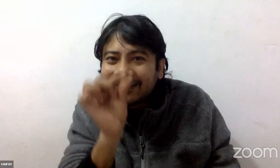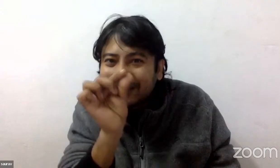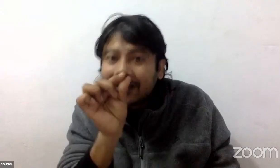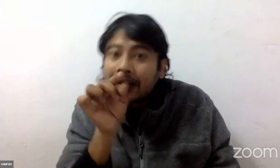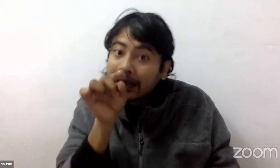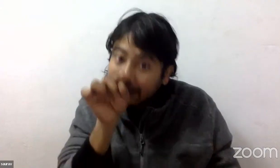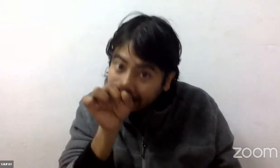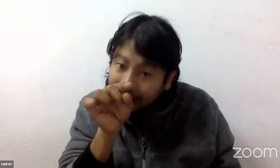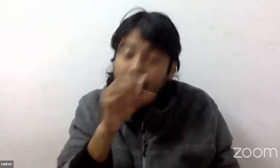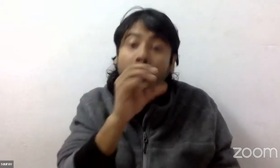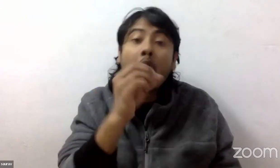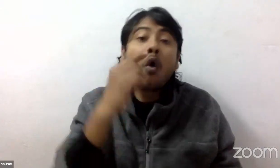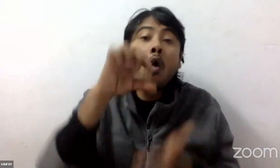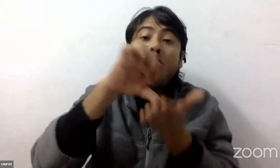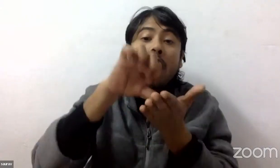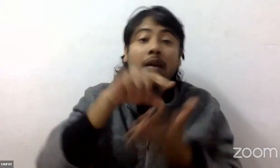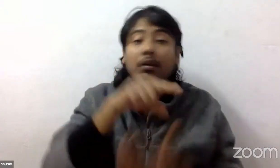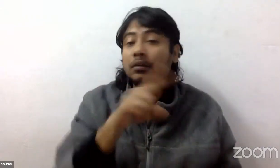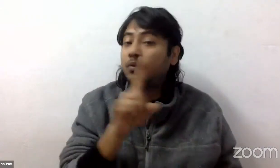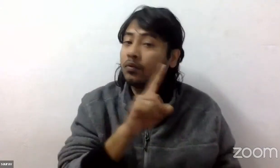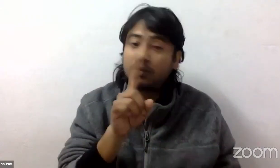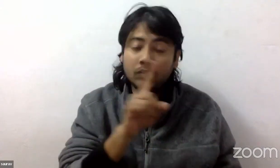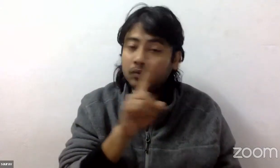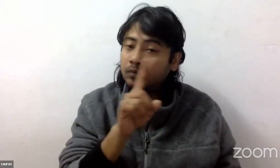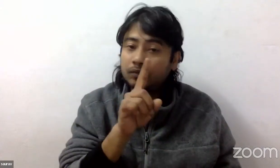So the only, so this is a long list.